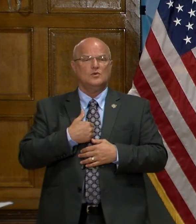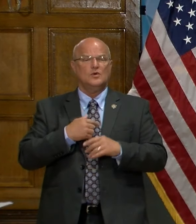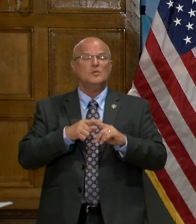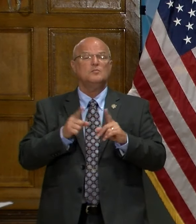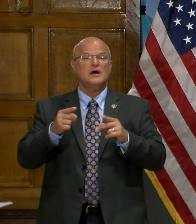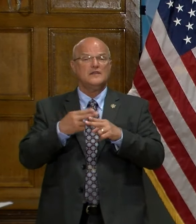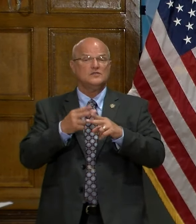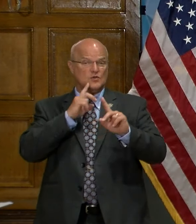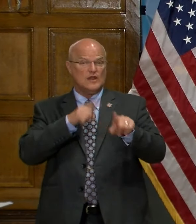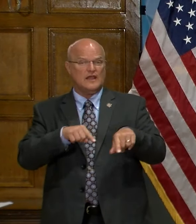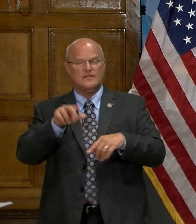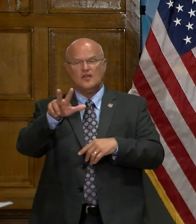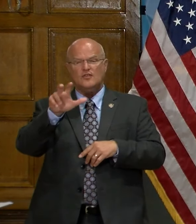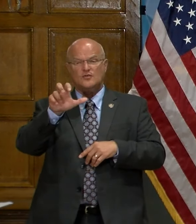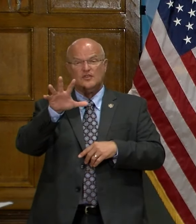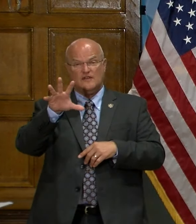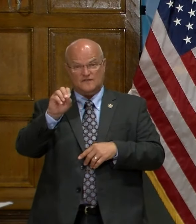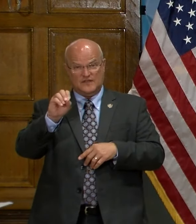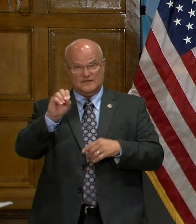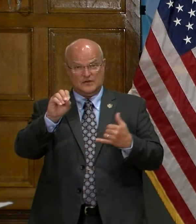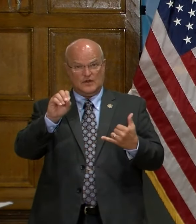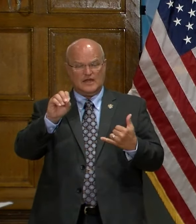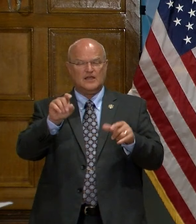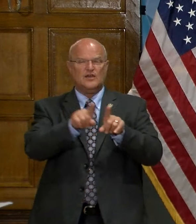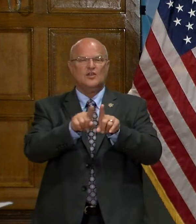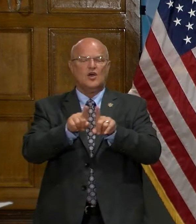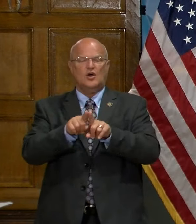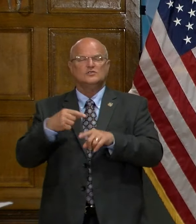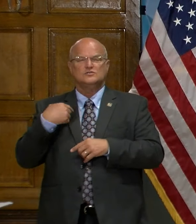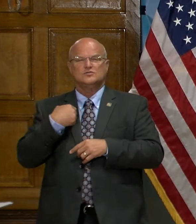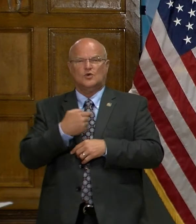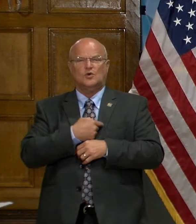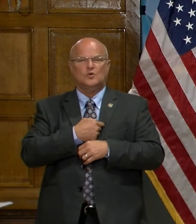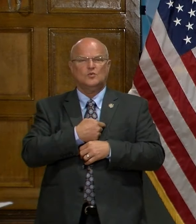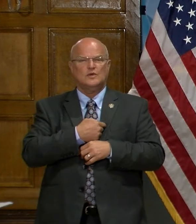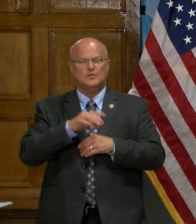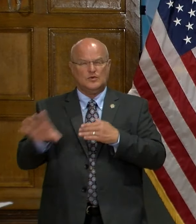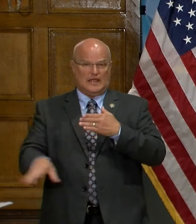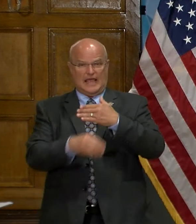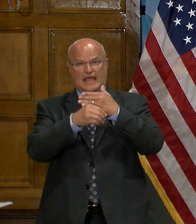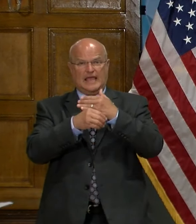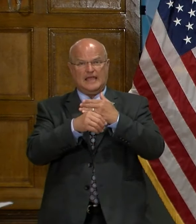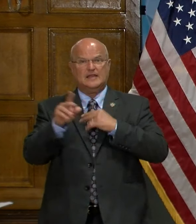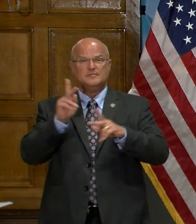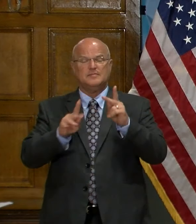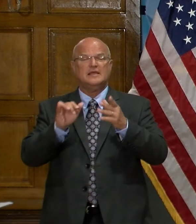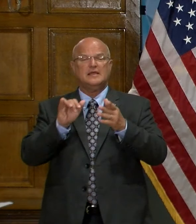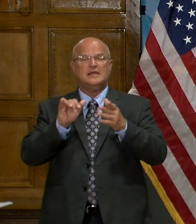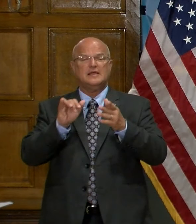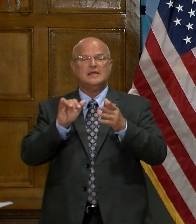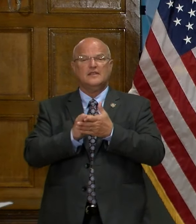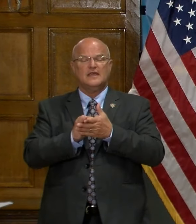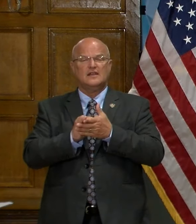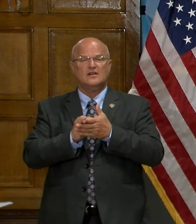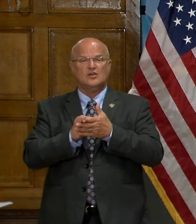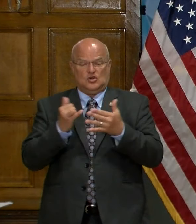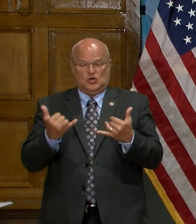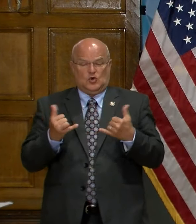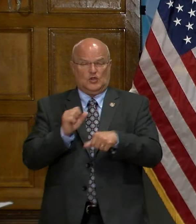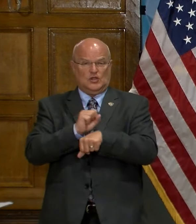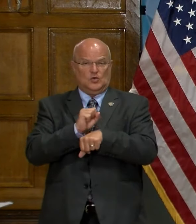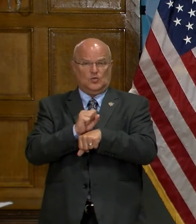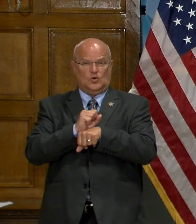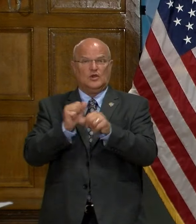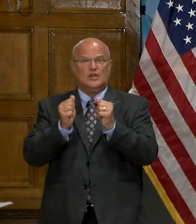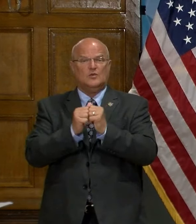but the short answer is 350, and also we'll add to that the folks that are currently